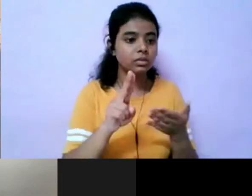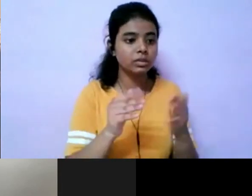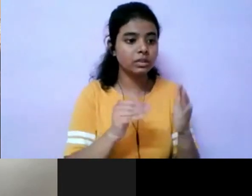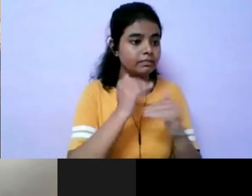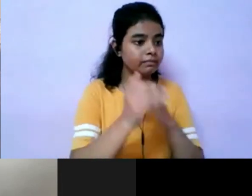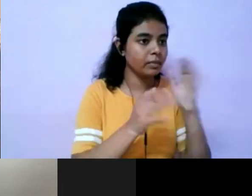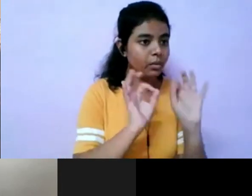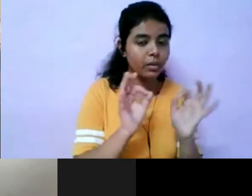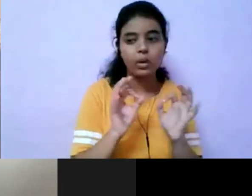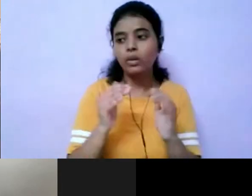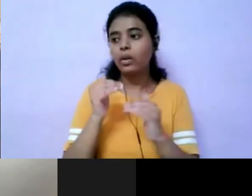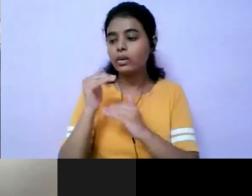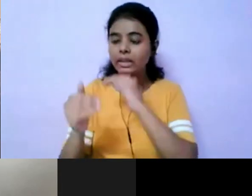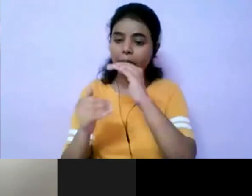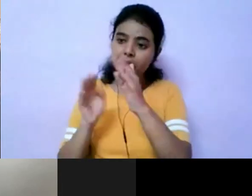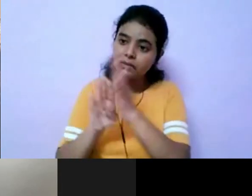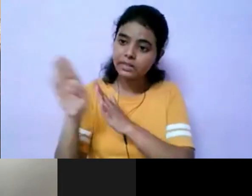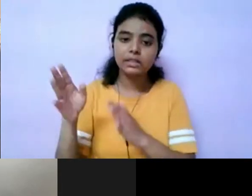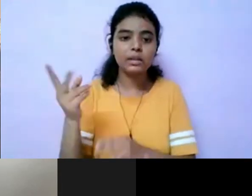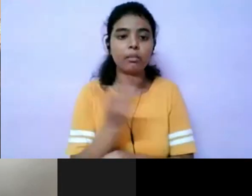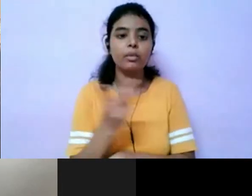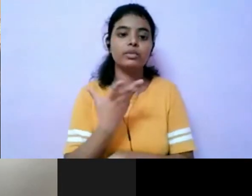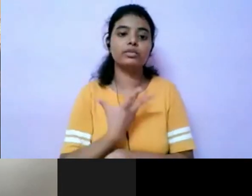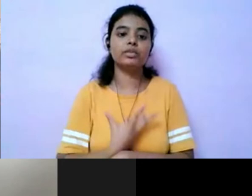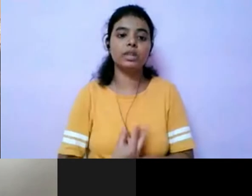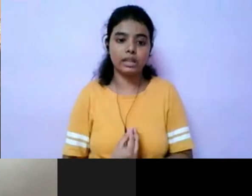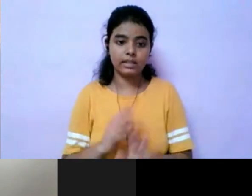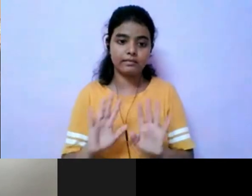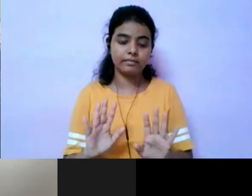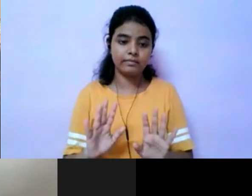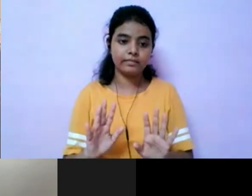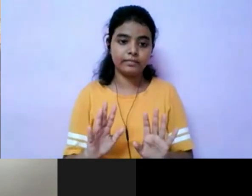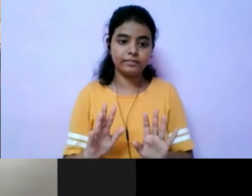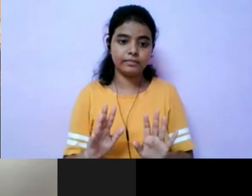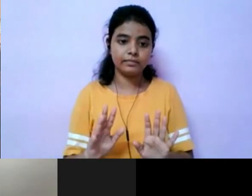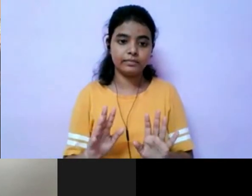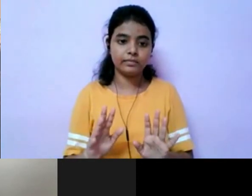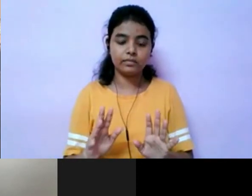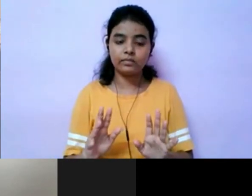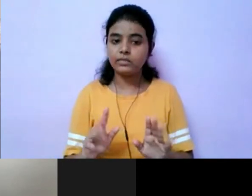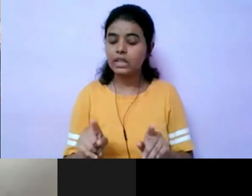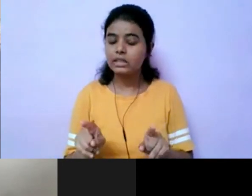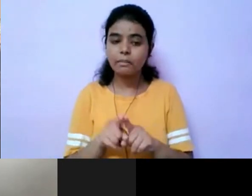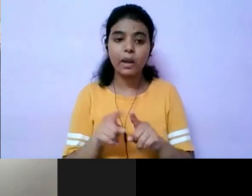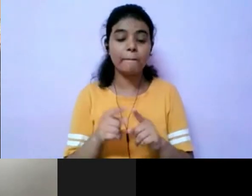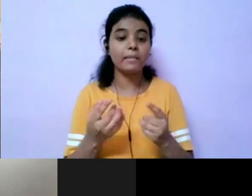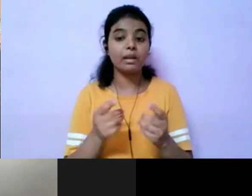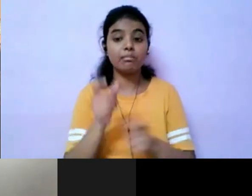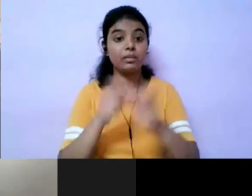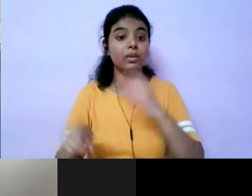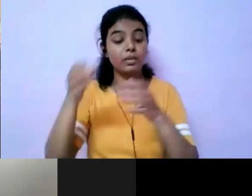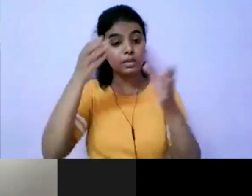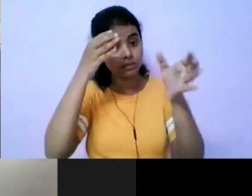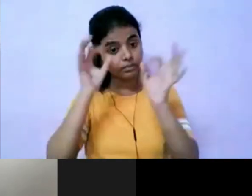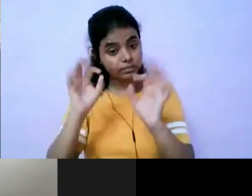nations. And this is why this whole notion of public education,